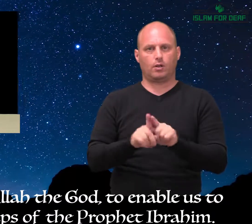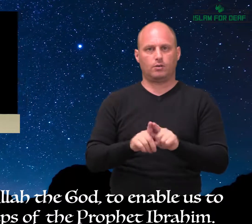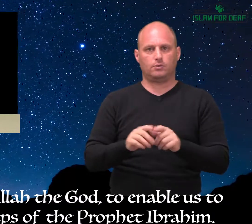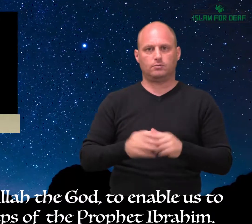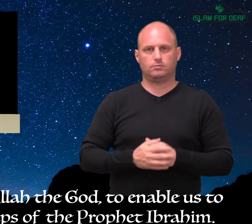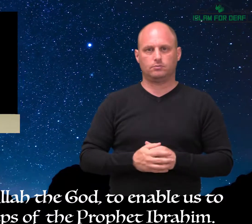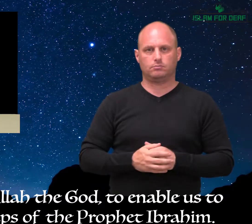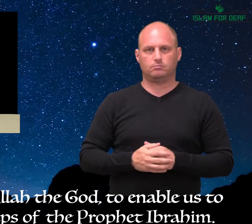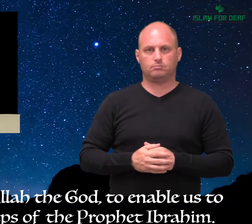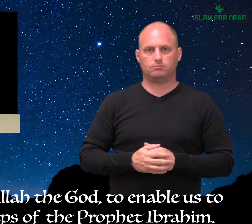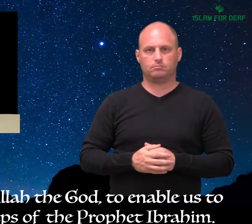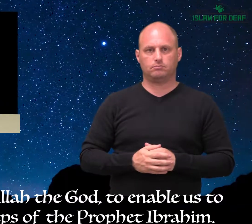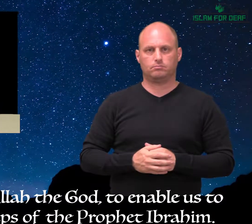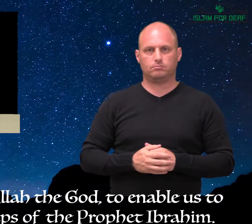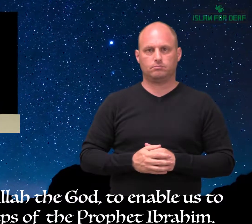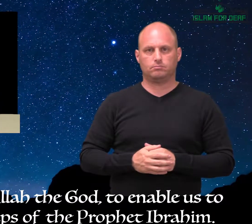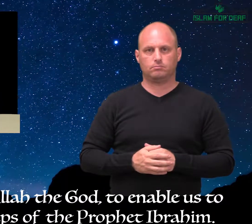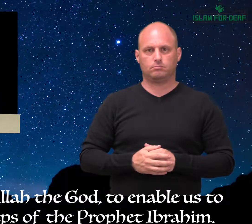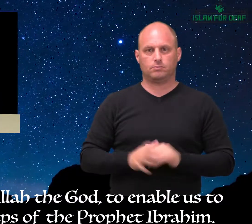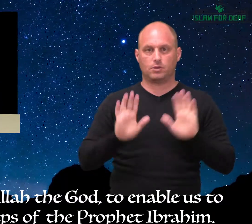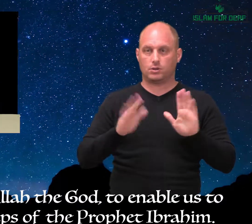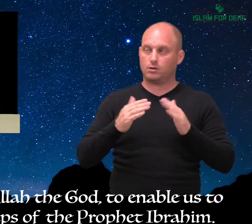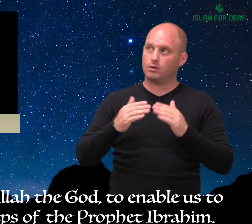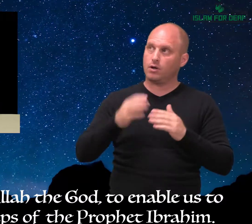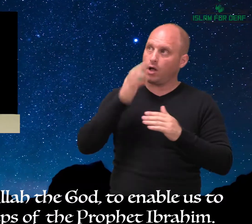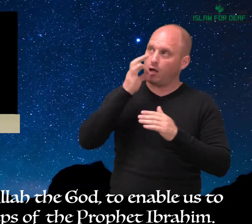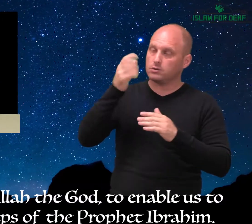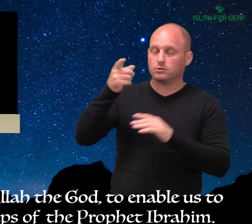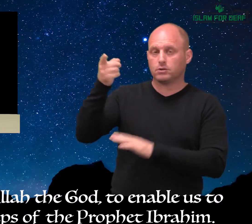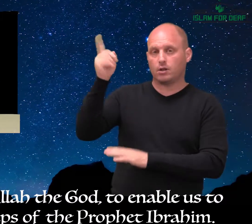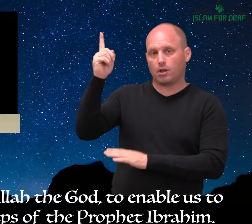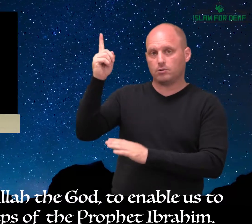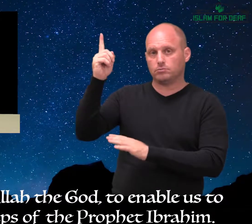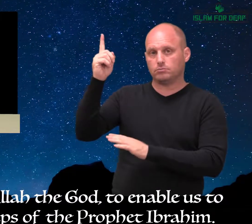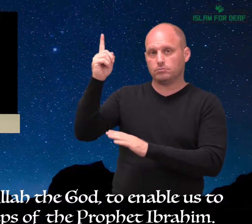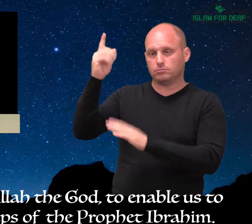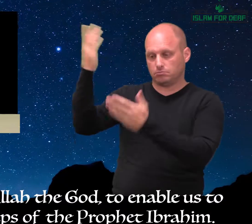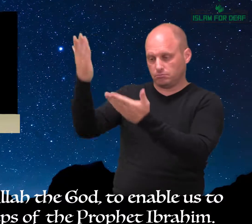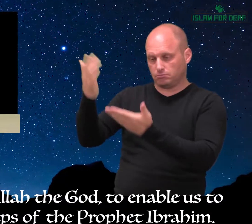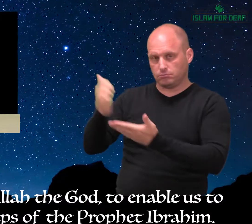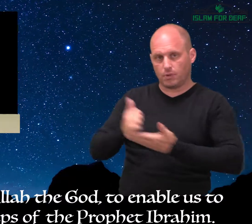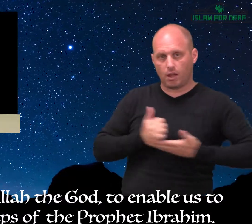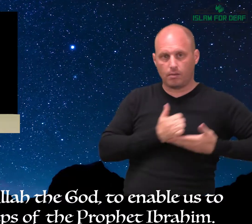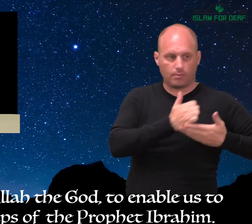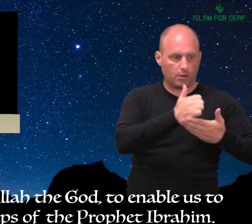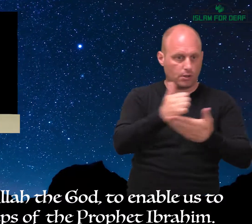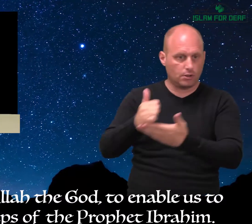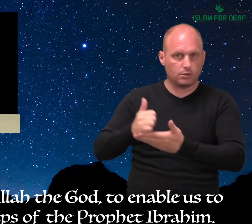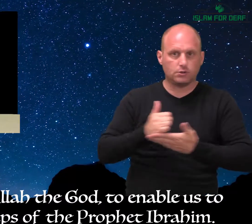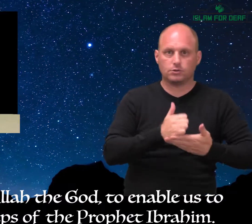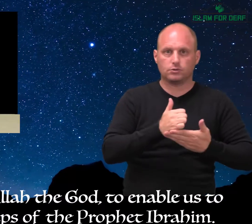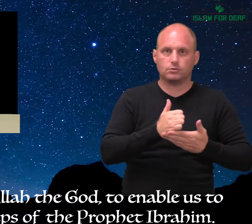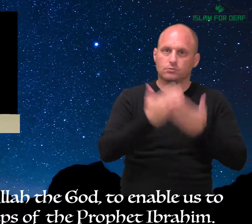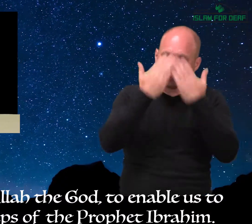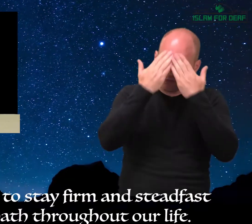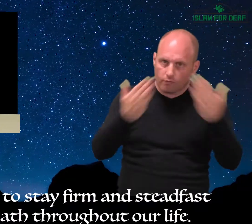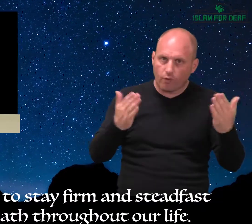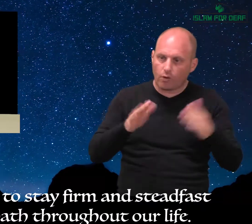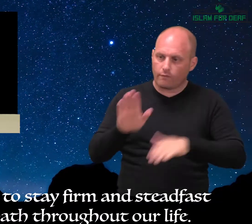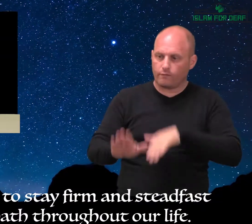that's all we ask Allah, the God, to enable us to follow the footsteps of the Prophet Ibrahim,